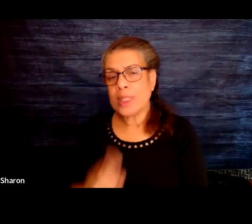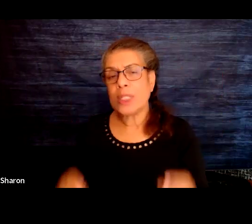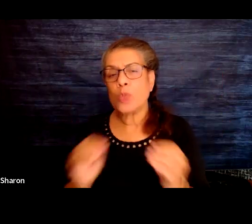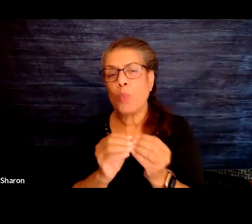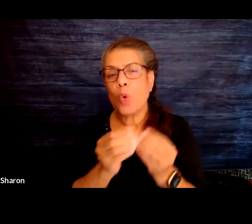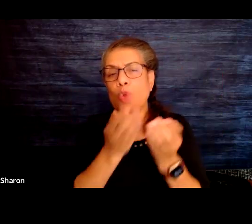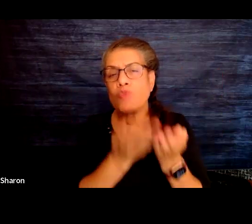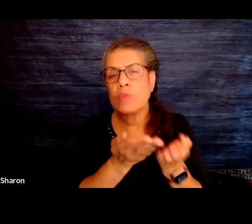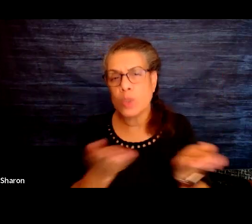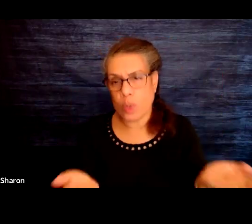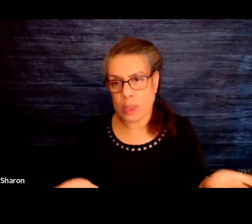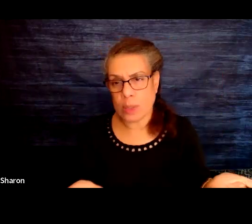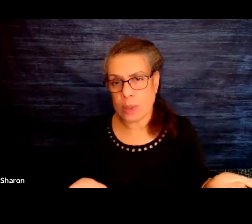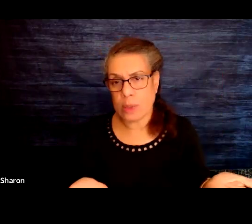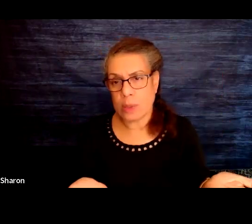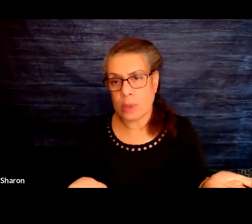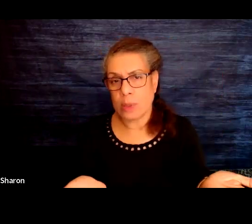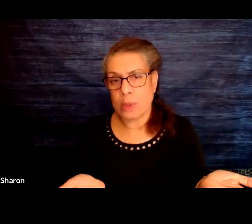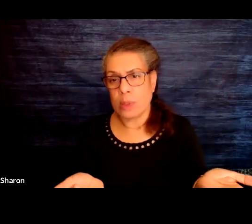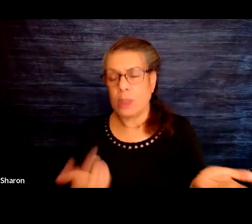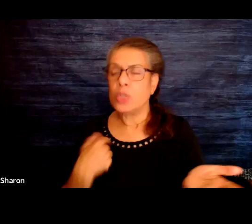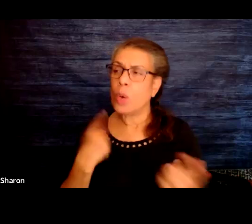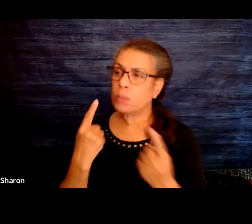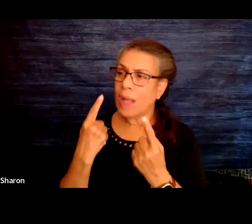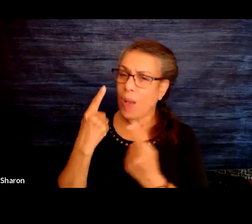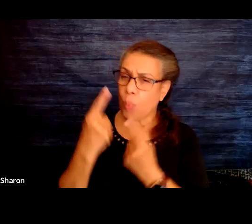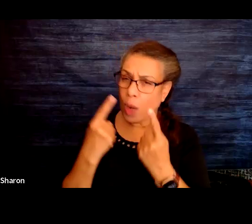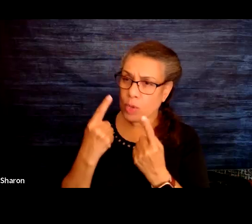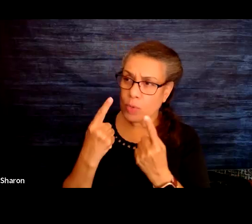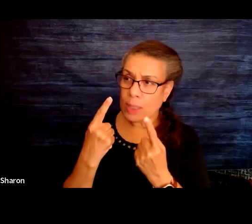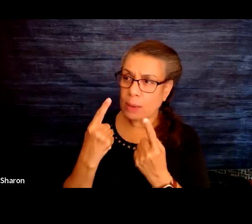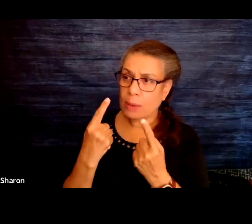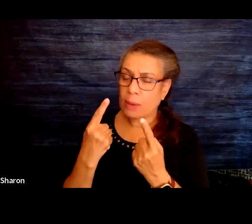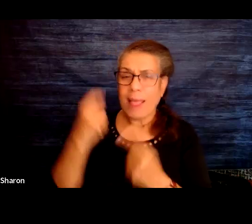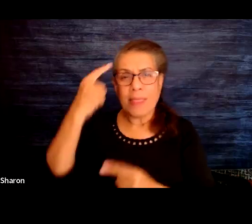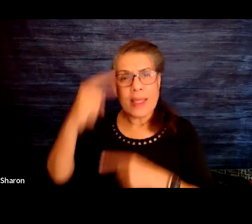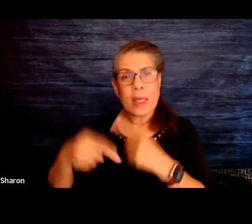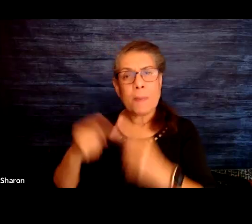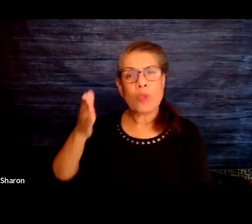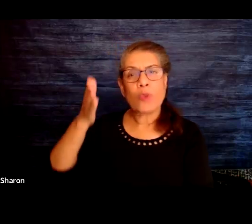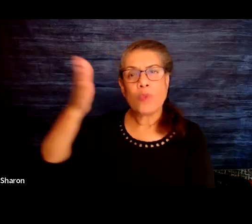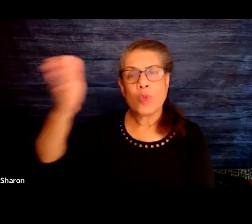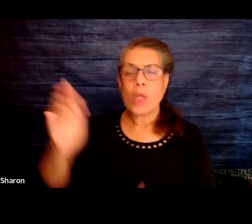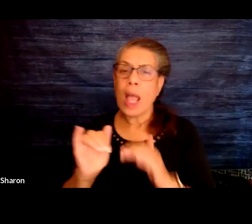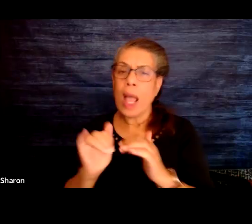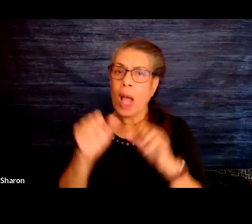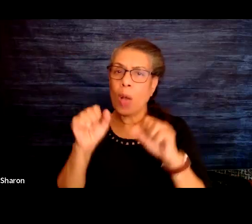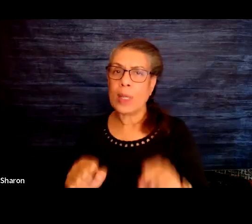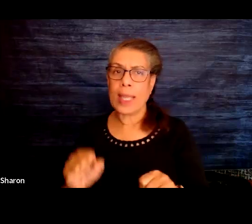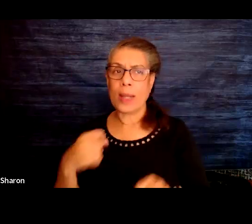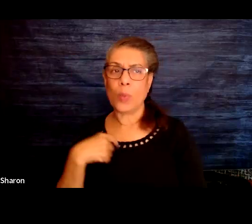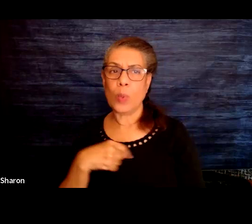on the implementation side? Yeah. So I'm wondering, just in the future, like, how we're going to be able